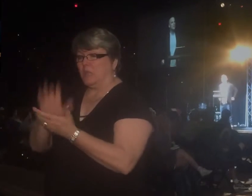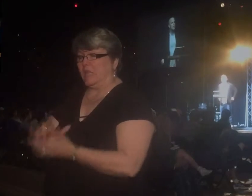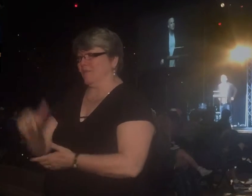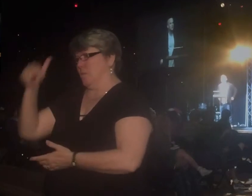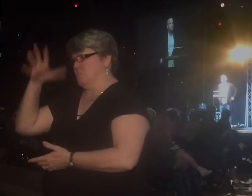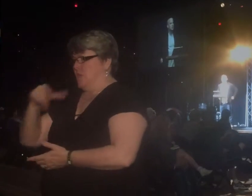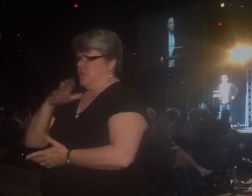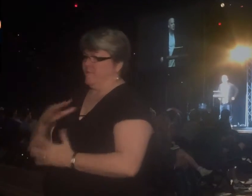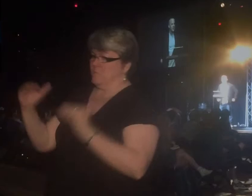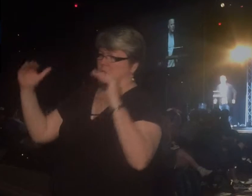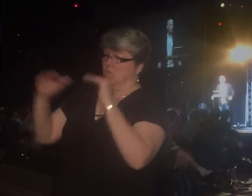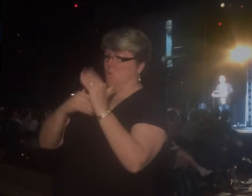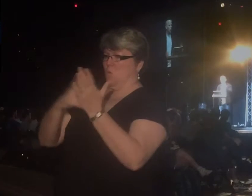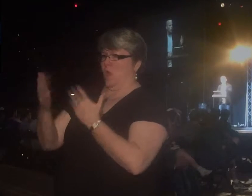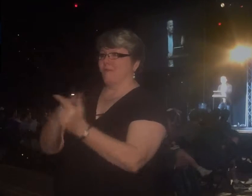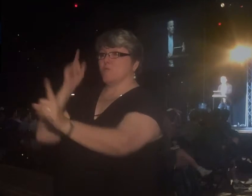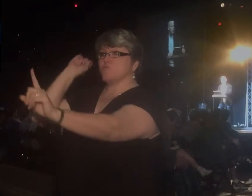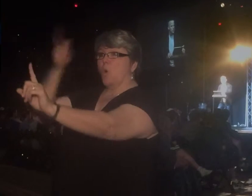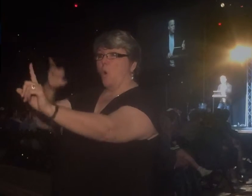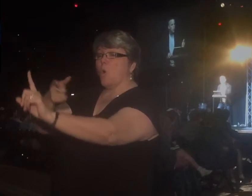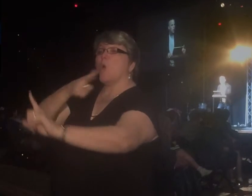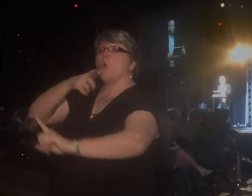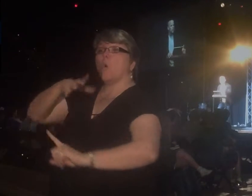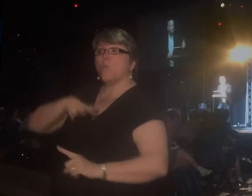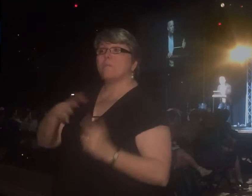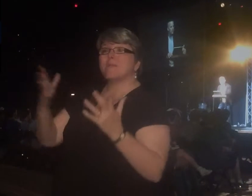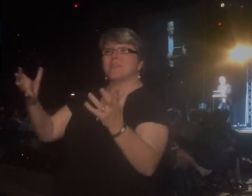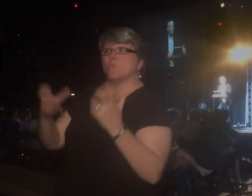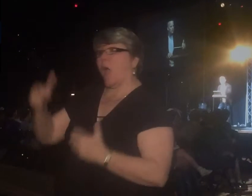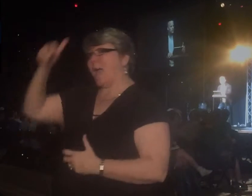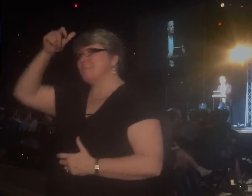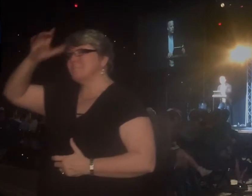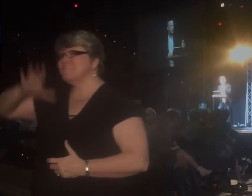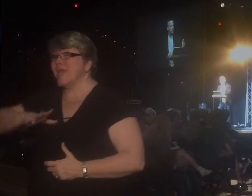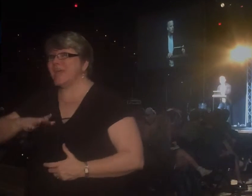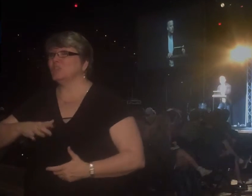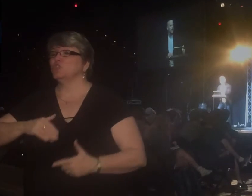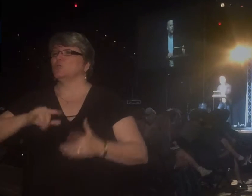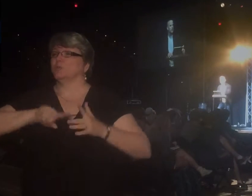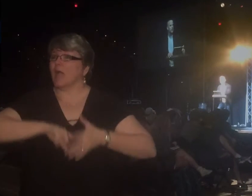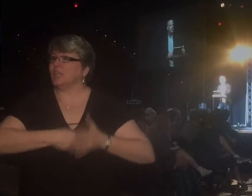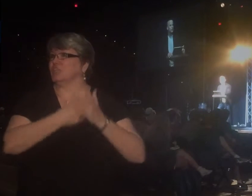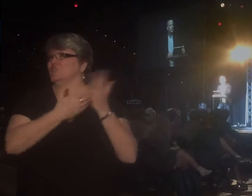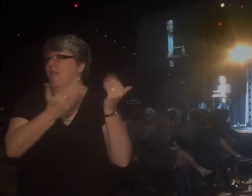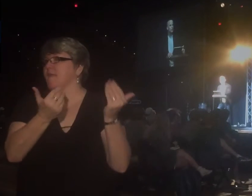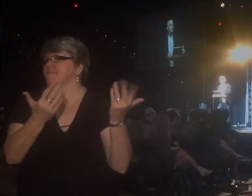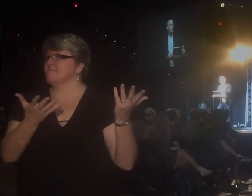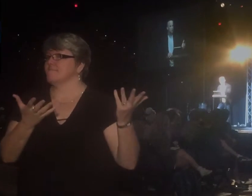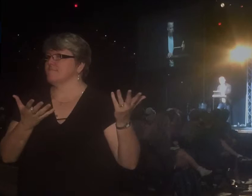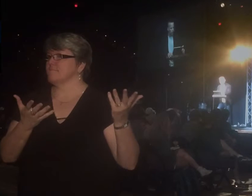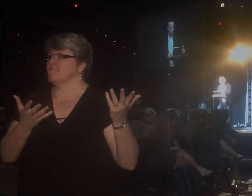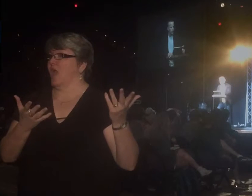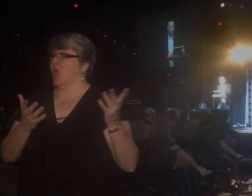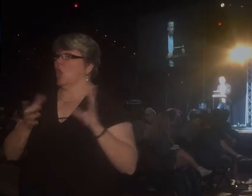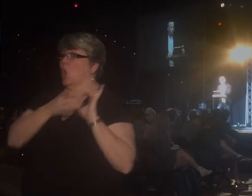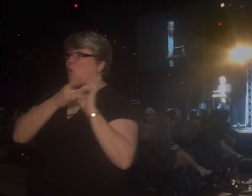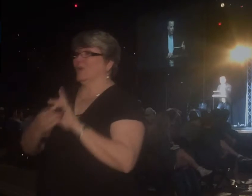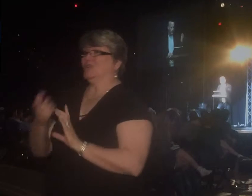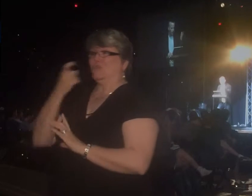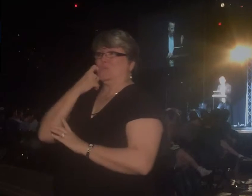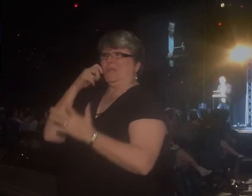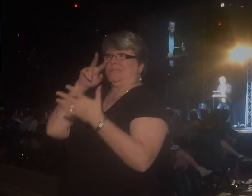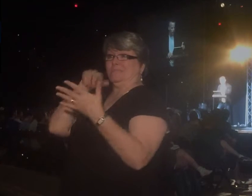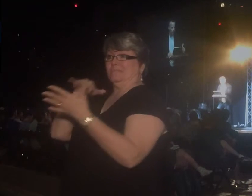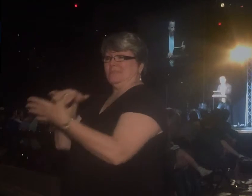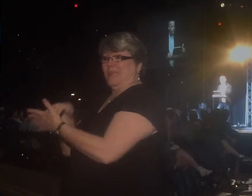believe about male-female relationships, what's the end goal? Women want men to initiate. And according to